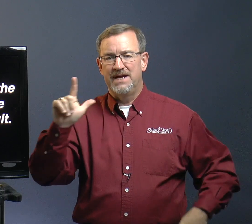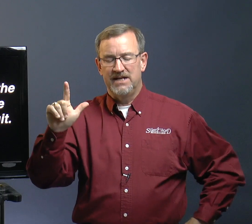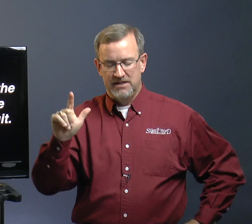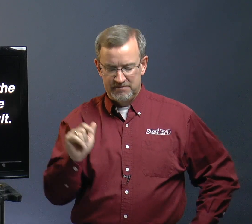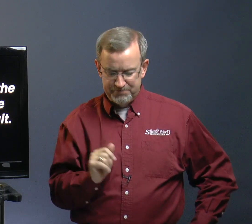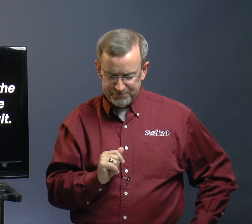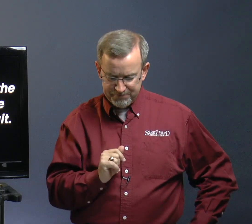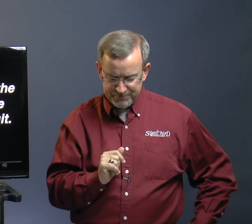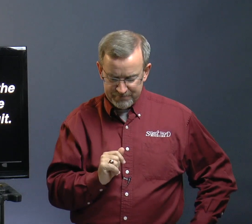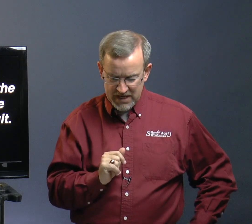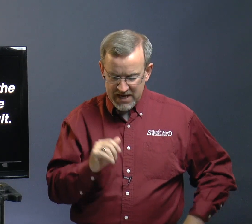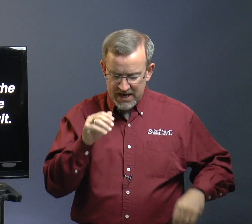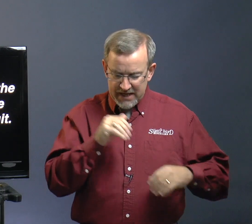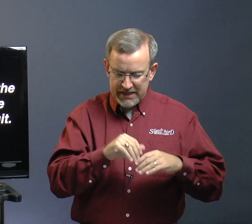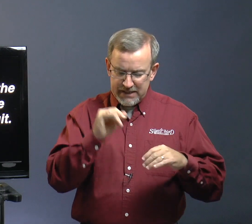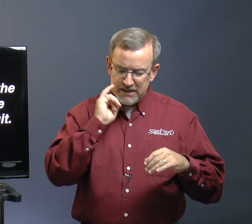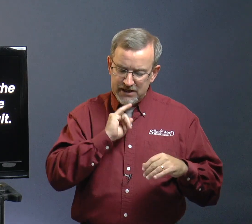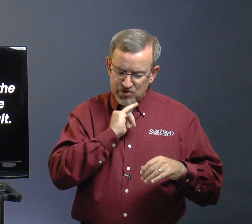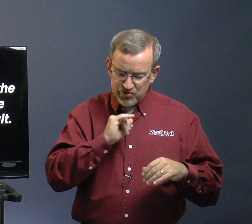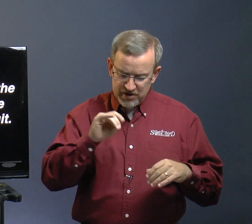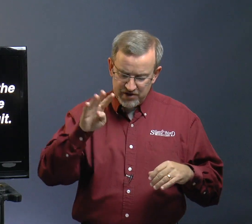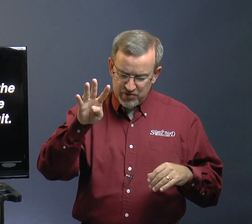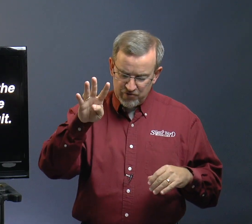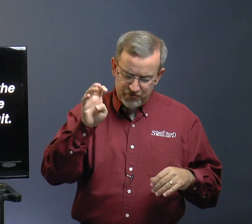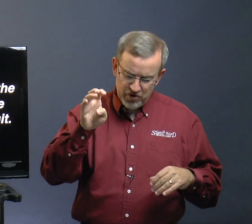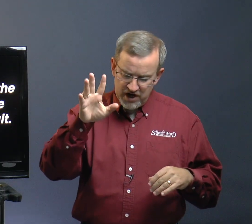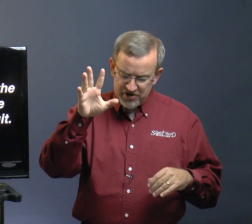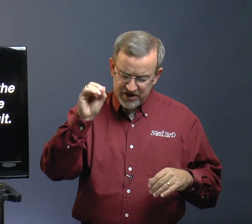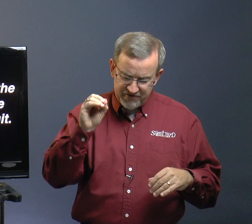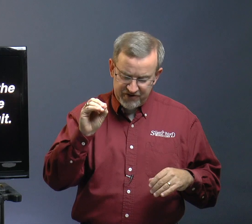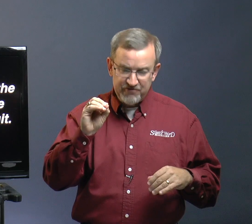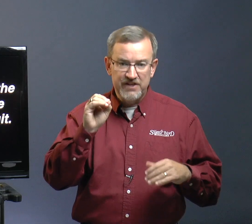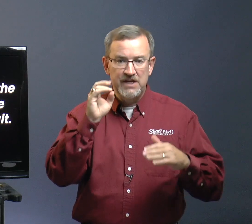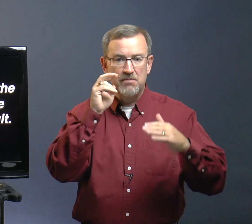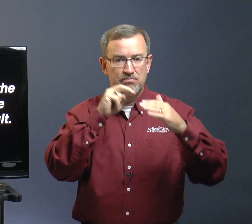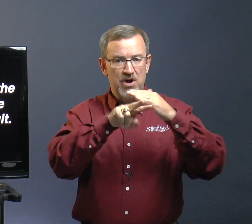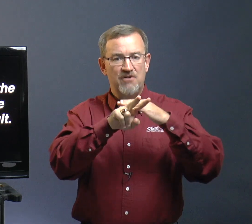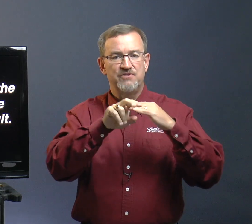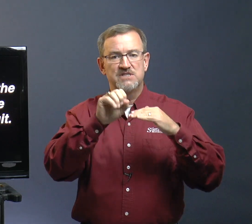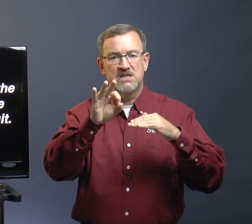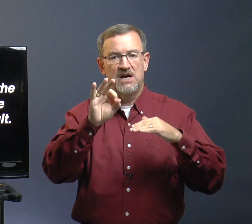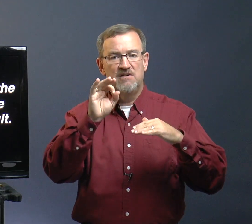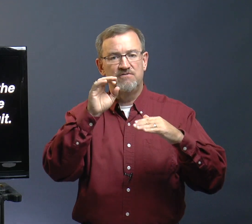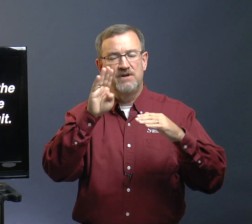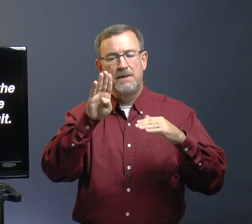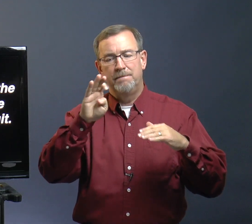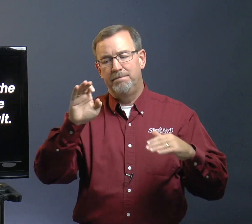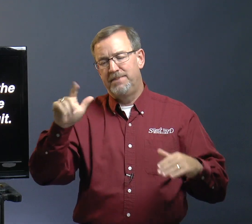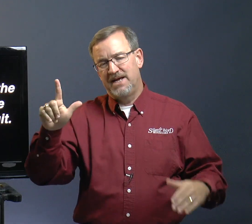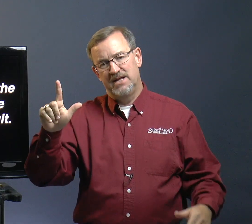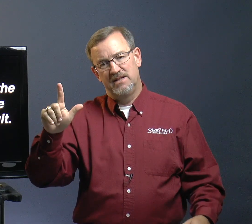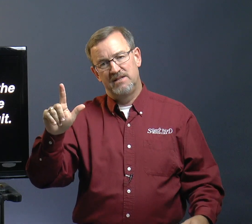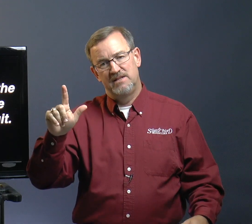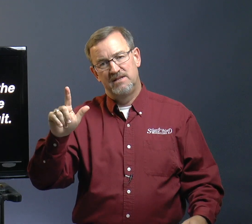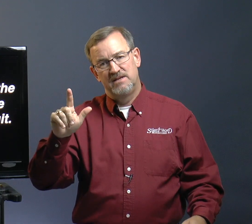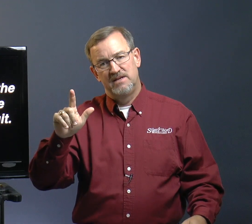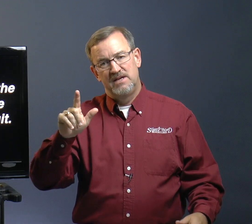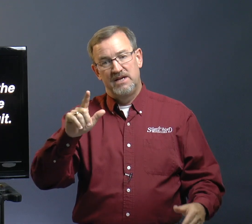Baal. In Israel, there were 450 prophets of Baal.